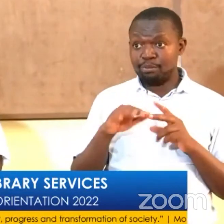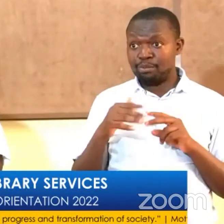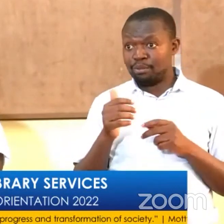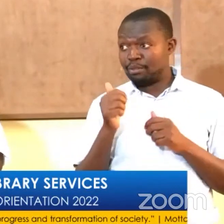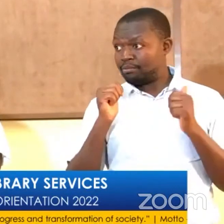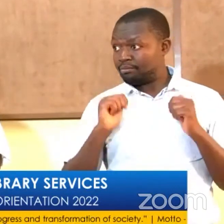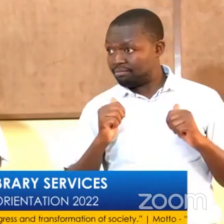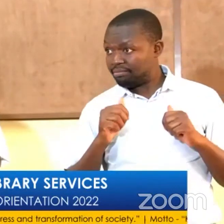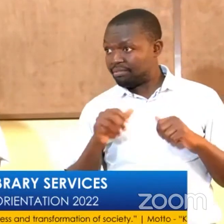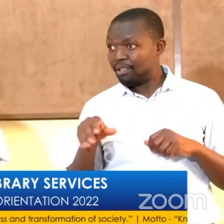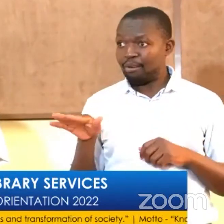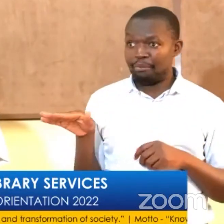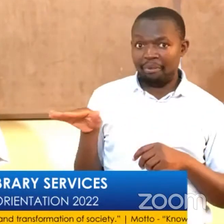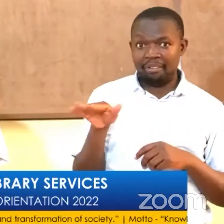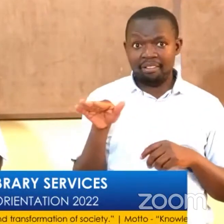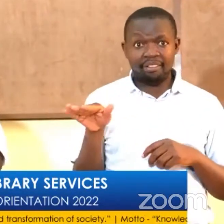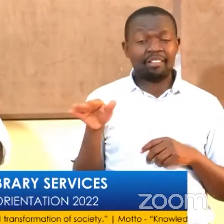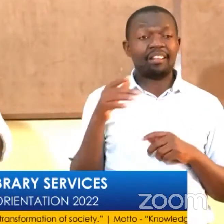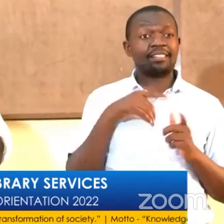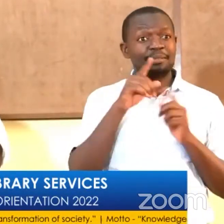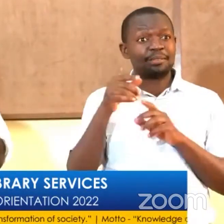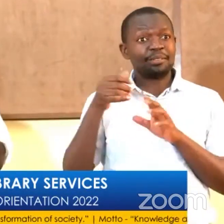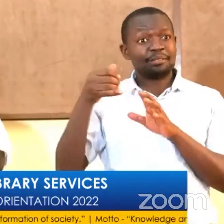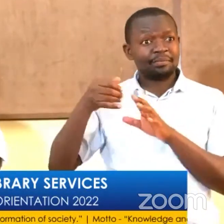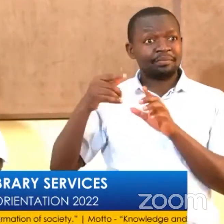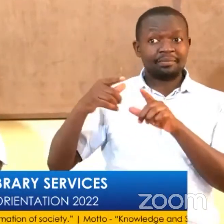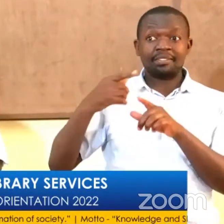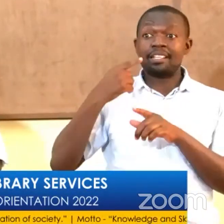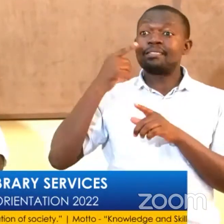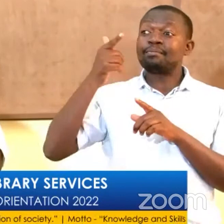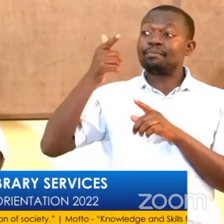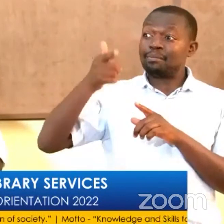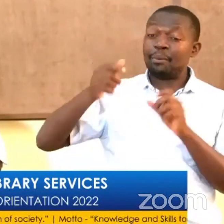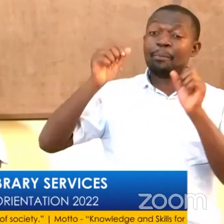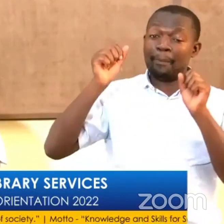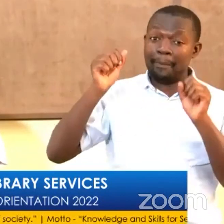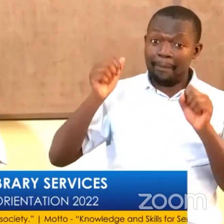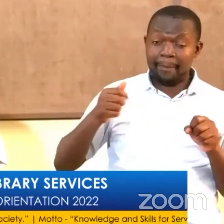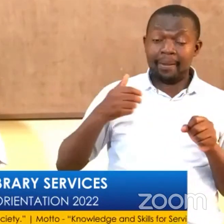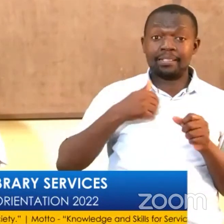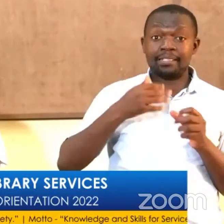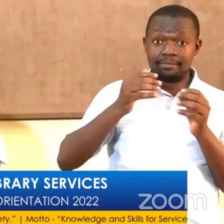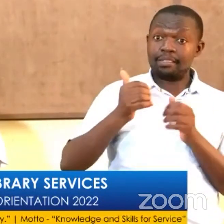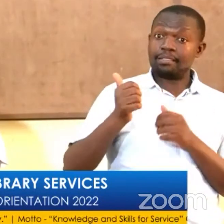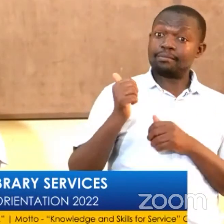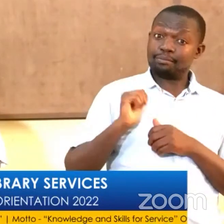Whether you are going to the washrooms, please enter with your bag. You won't lose anything.